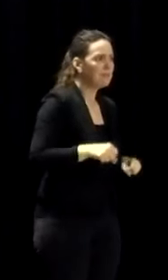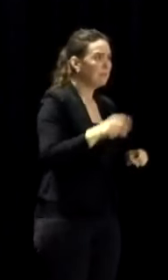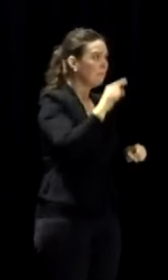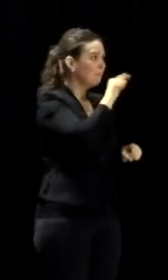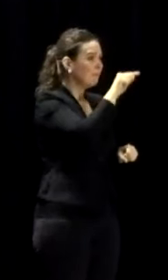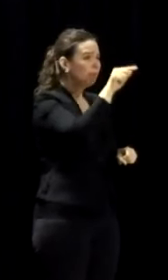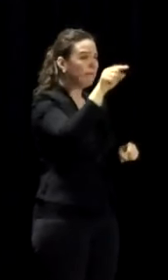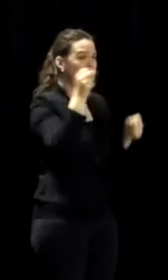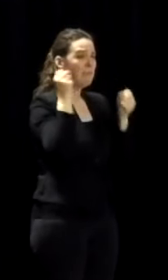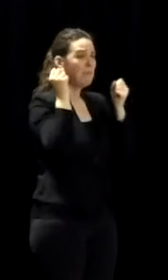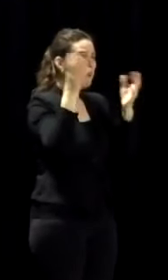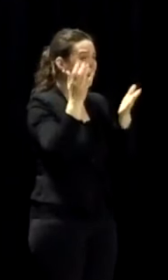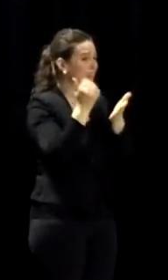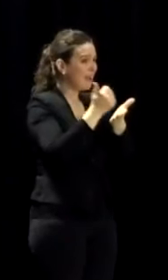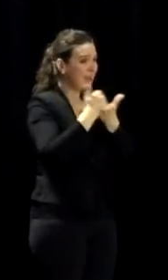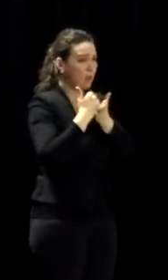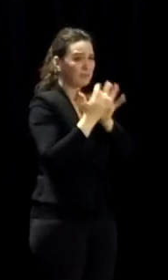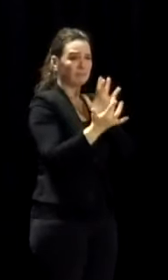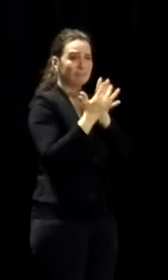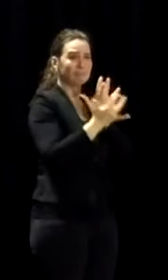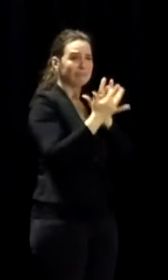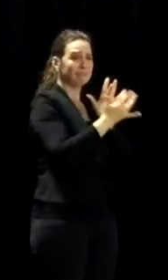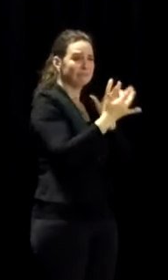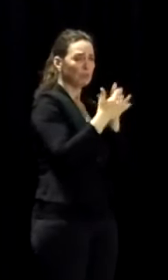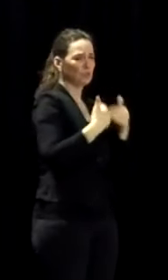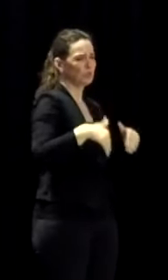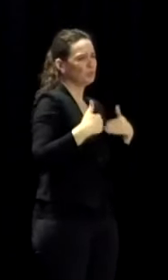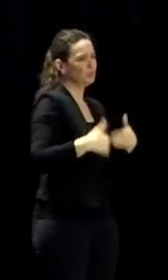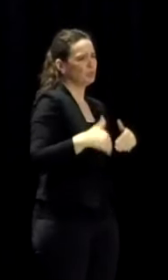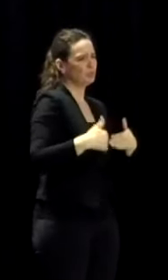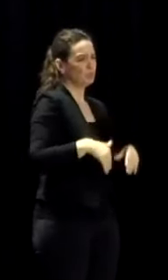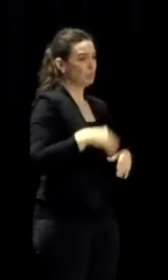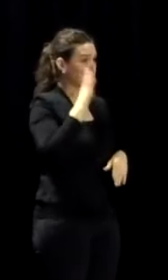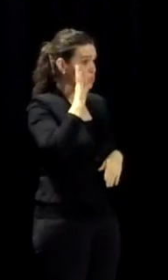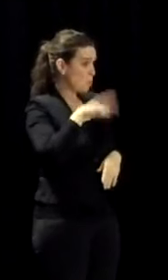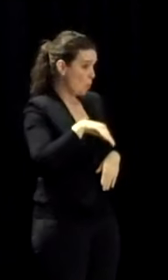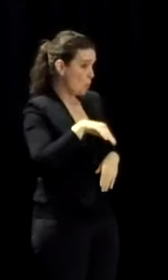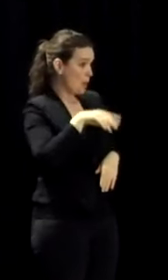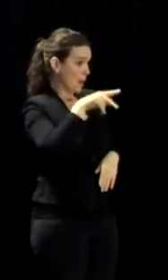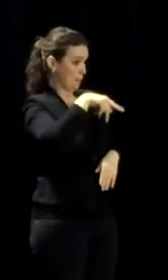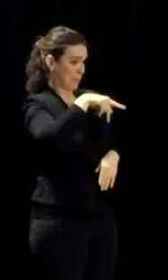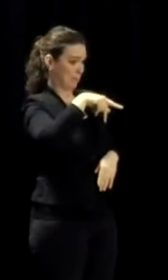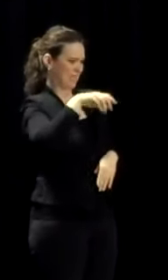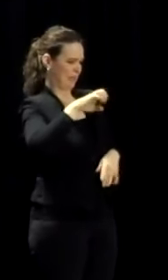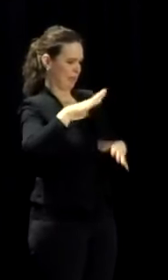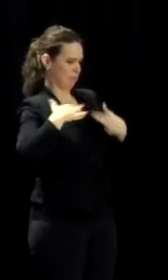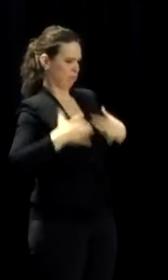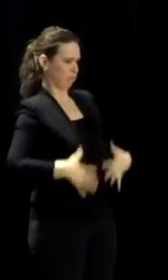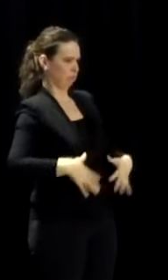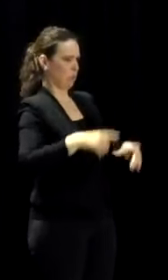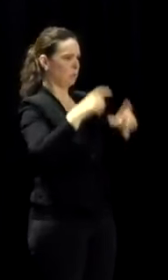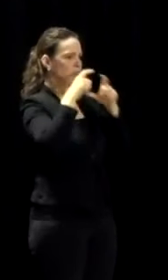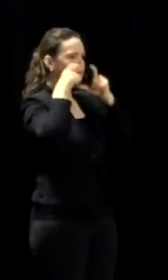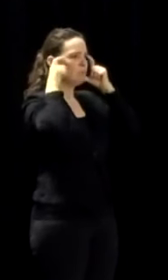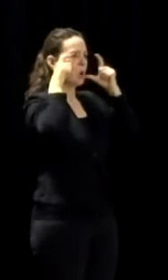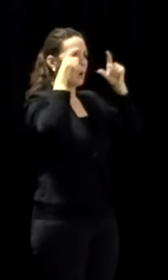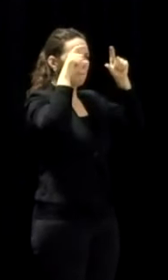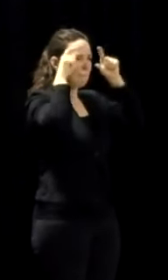supply chains for PPE is still complicated. It's not a 911 bell situation,